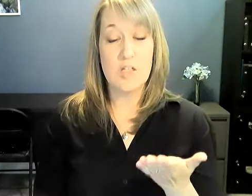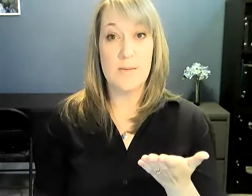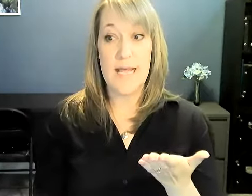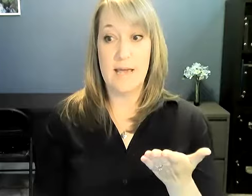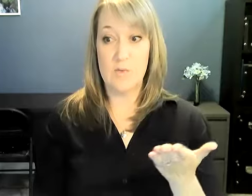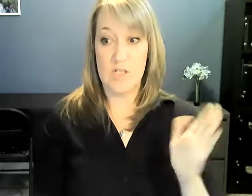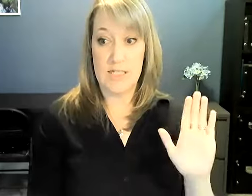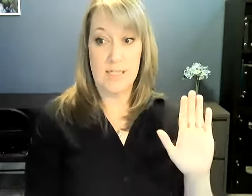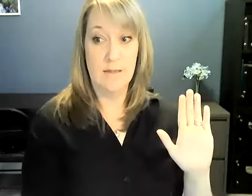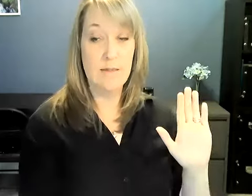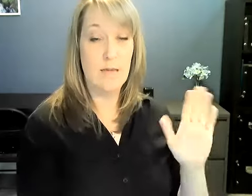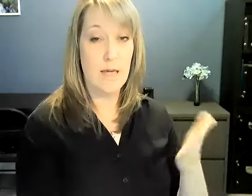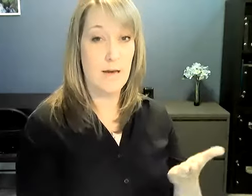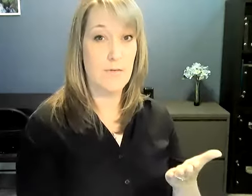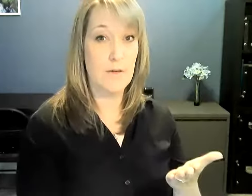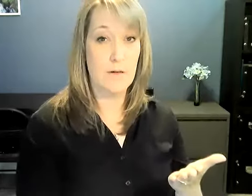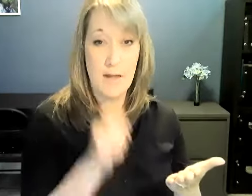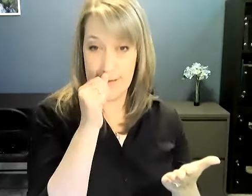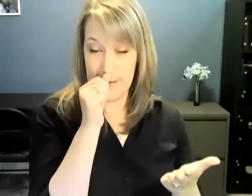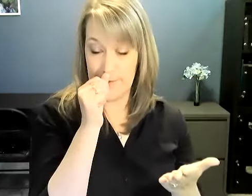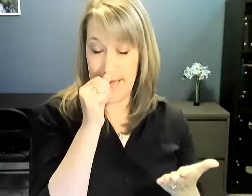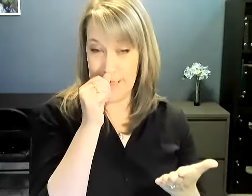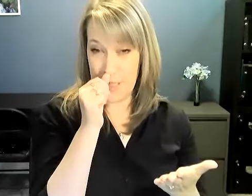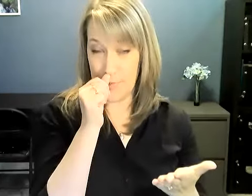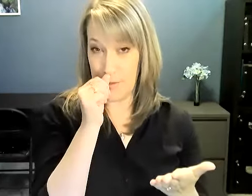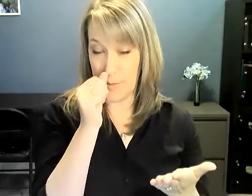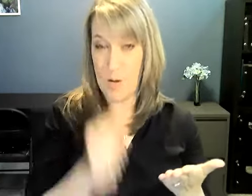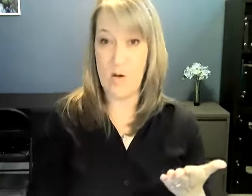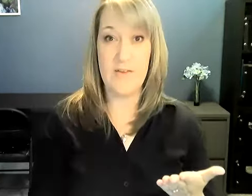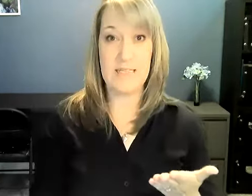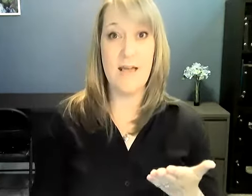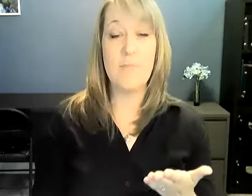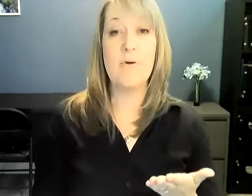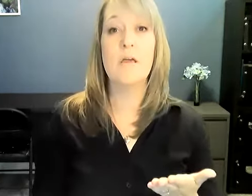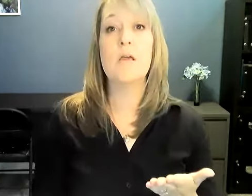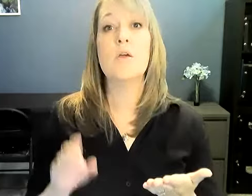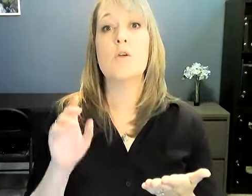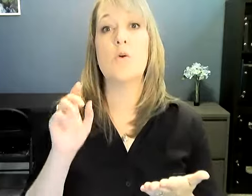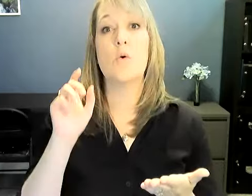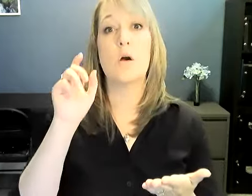non-dominant hand will just have is a flat hand shape with your palm facing up.